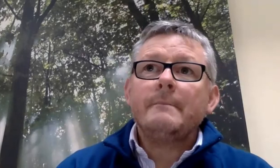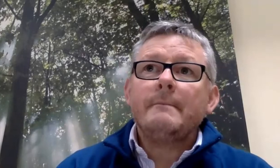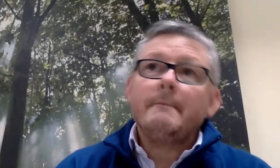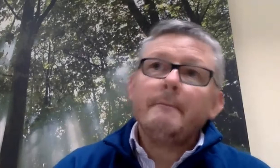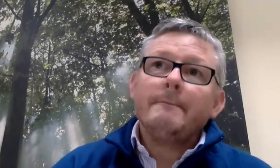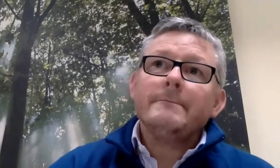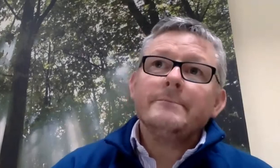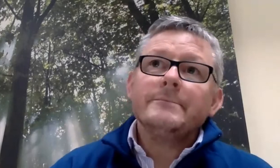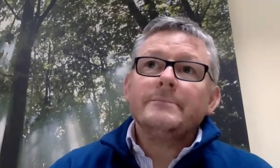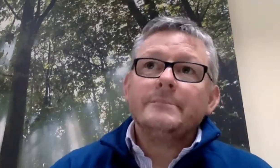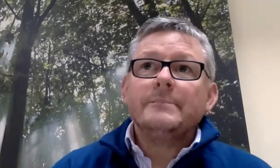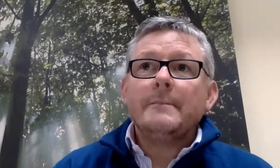your question, we don't, but